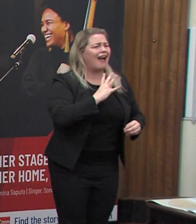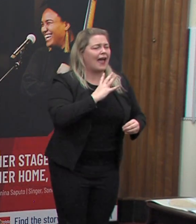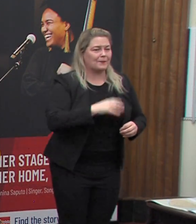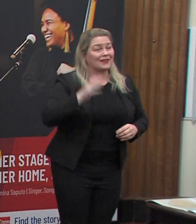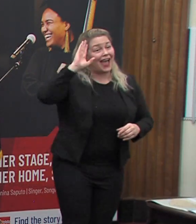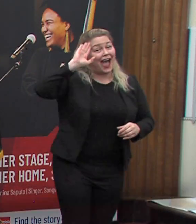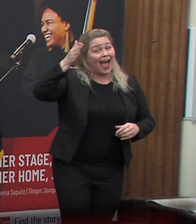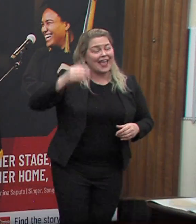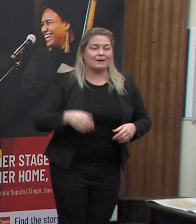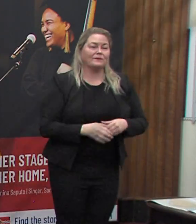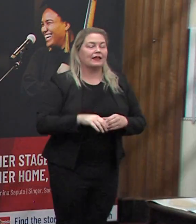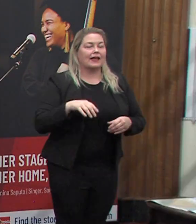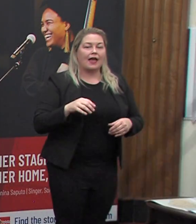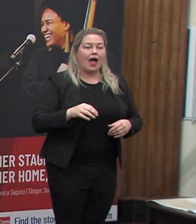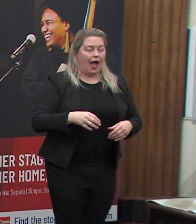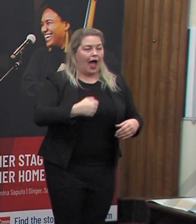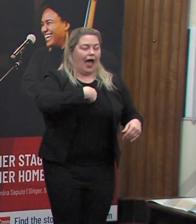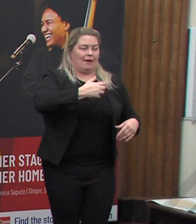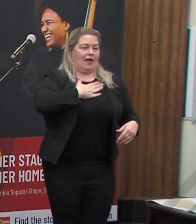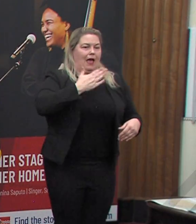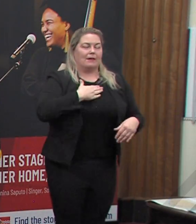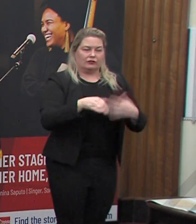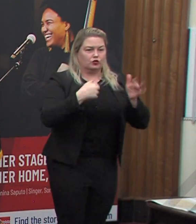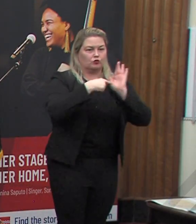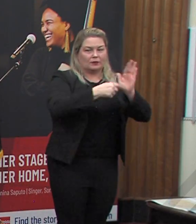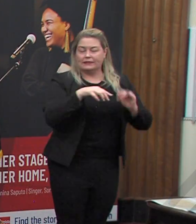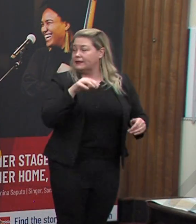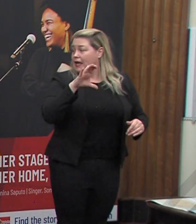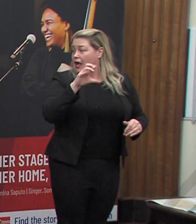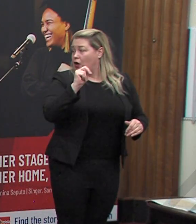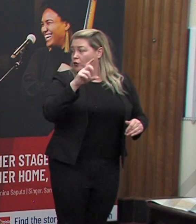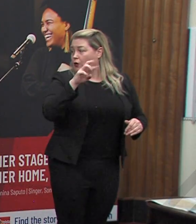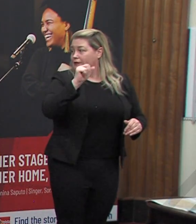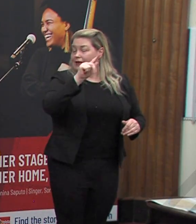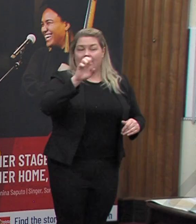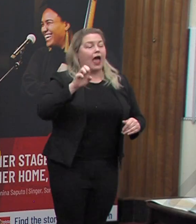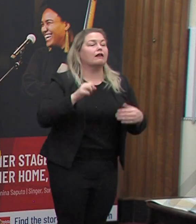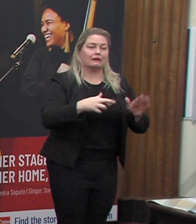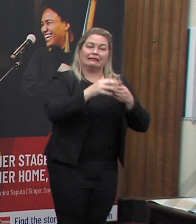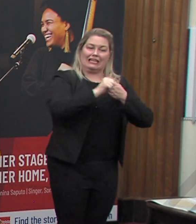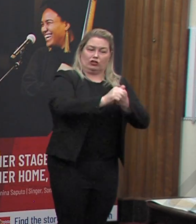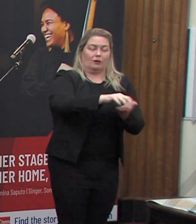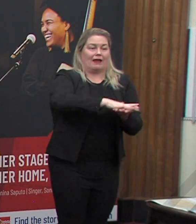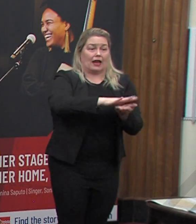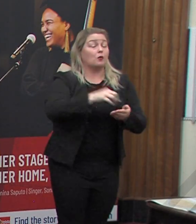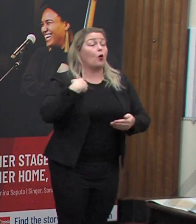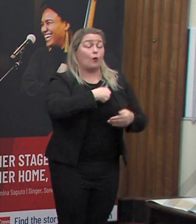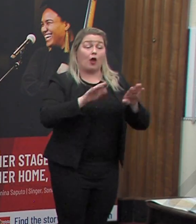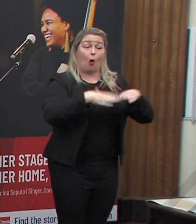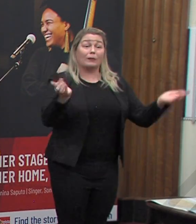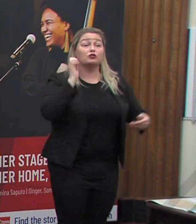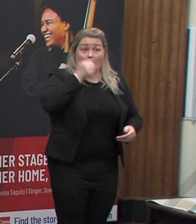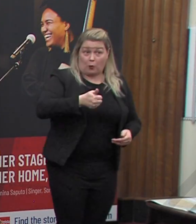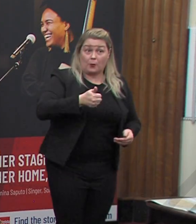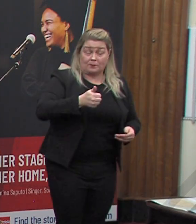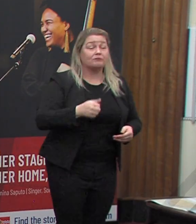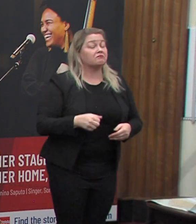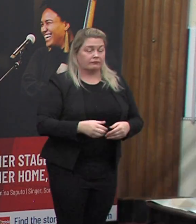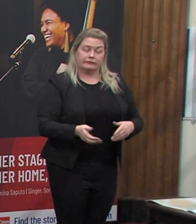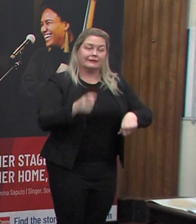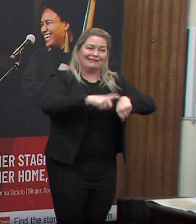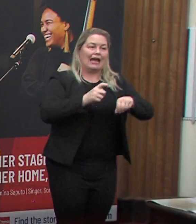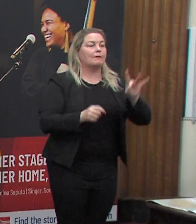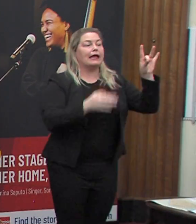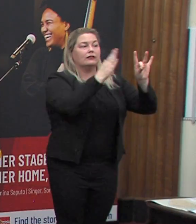Hi, happy to represent the Carondelet Leadership Academy. We are a site that will open tomorrow, as we've shared, 8 to